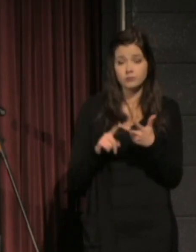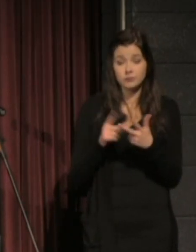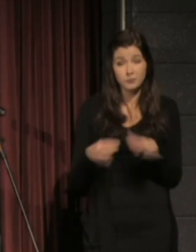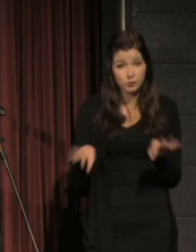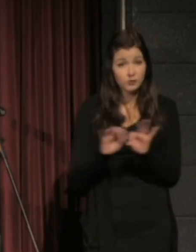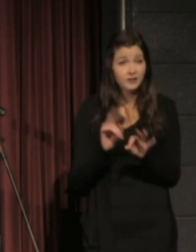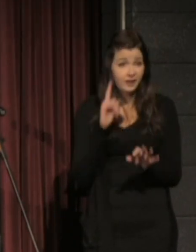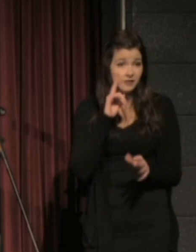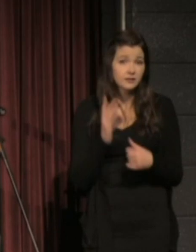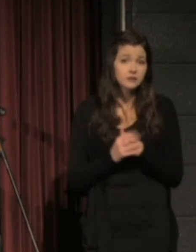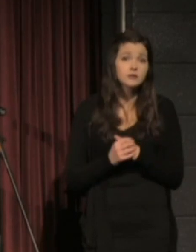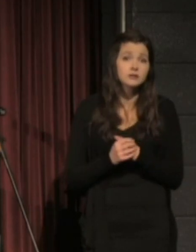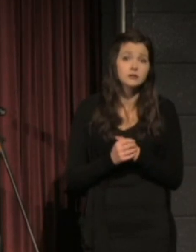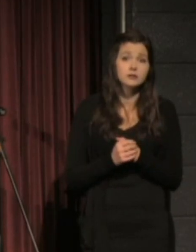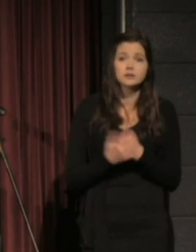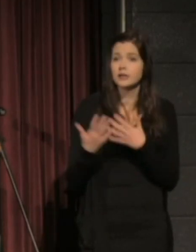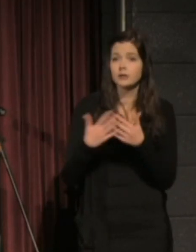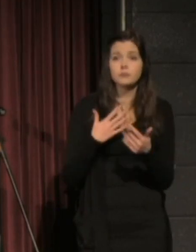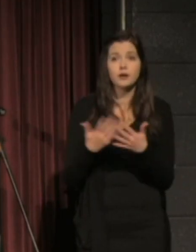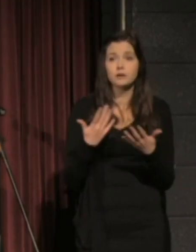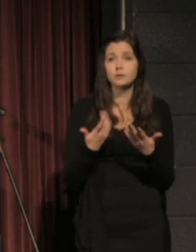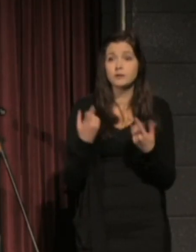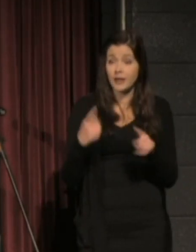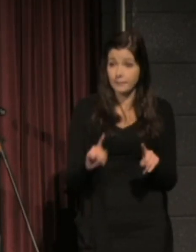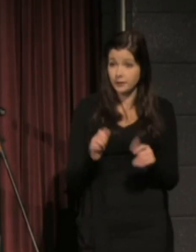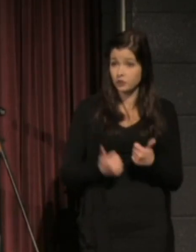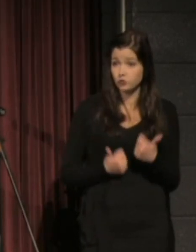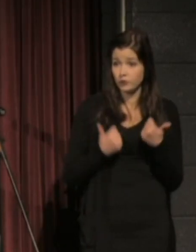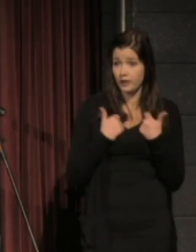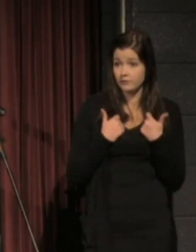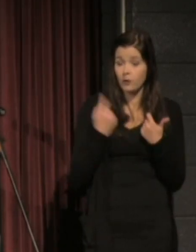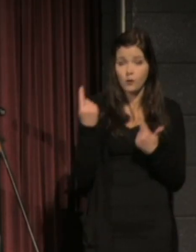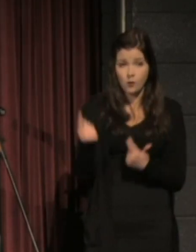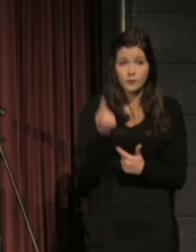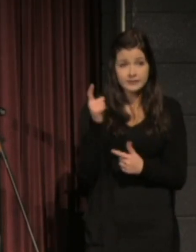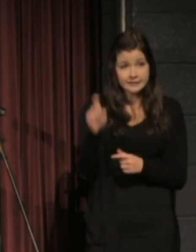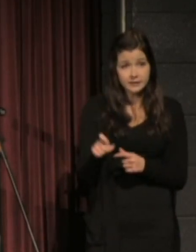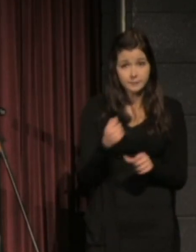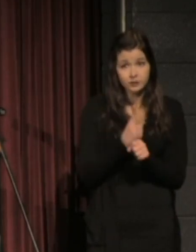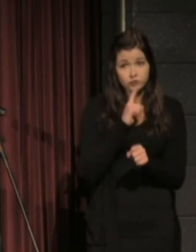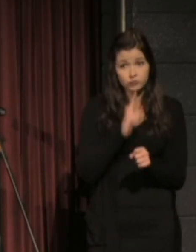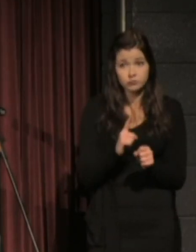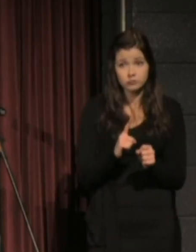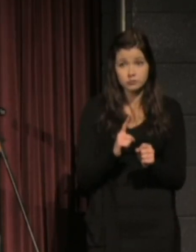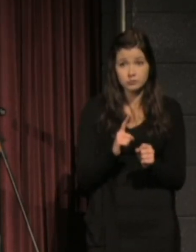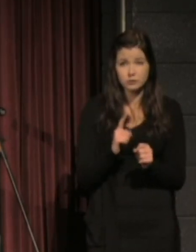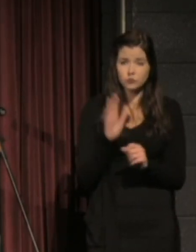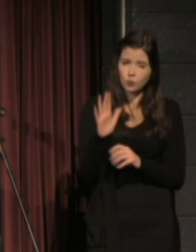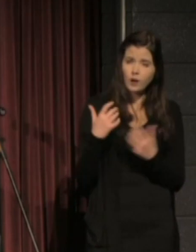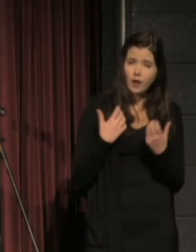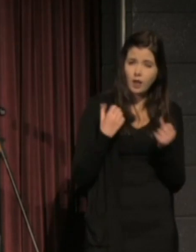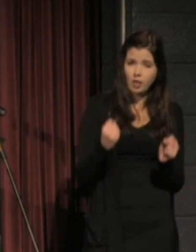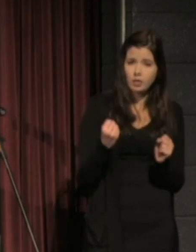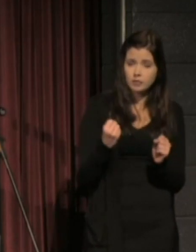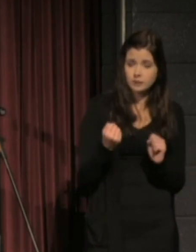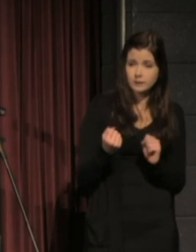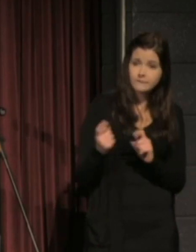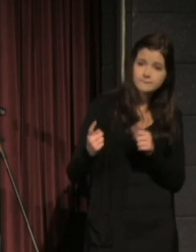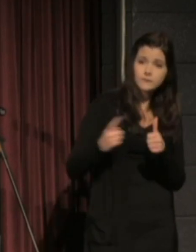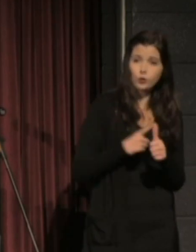my opinion. No matter what is going on in your life, you always need to make sure you are putting your health and well-being